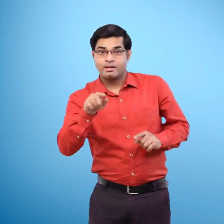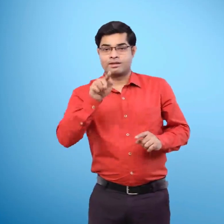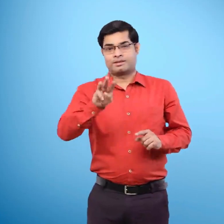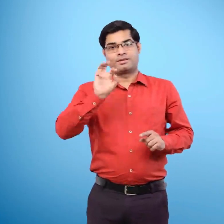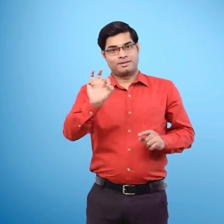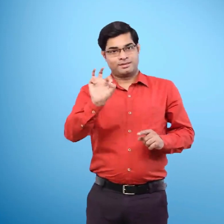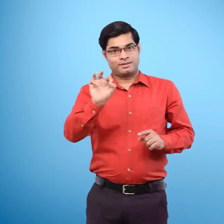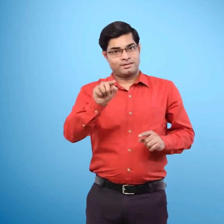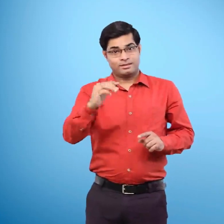30,